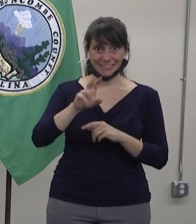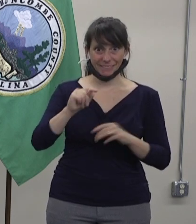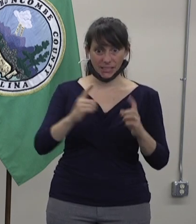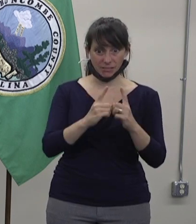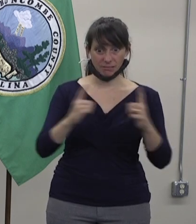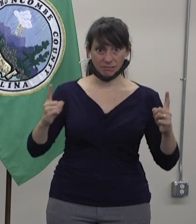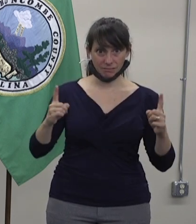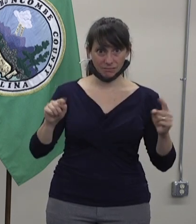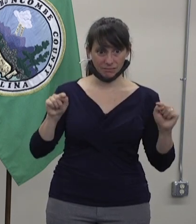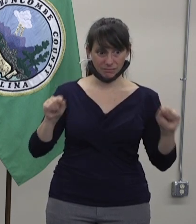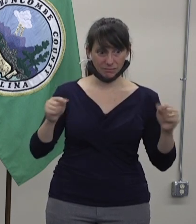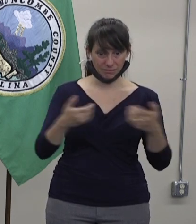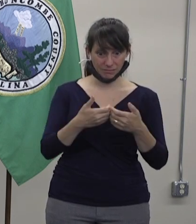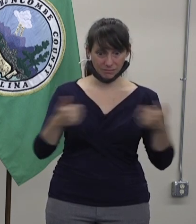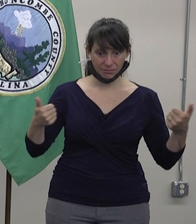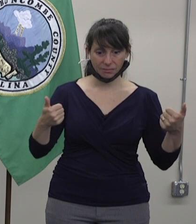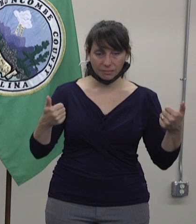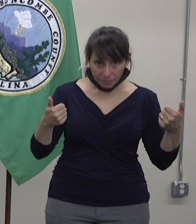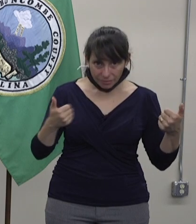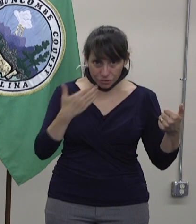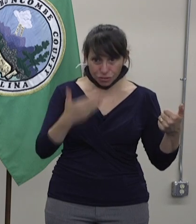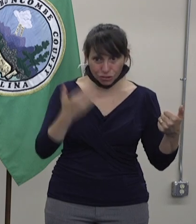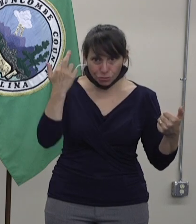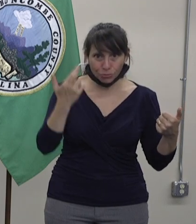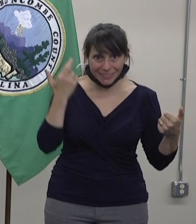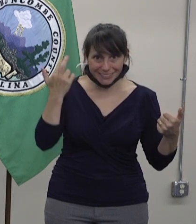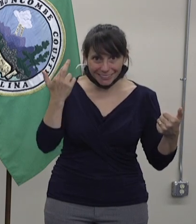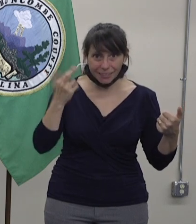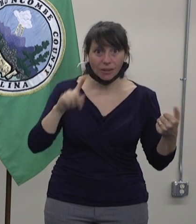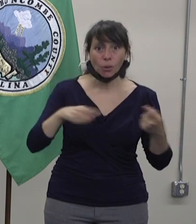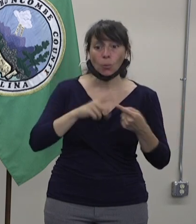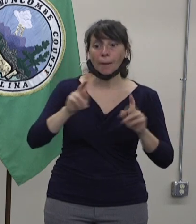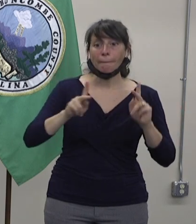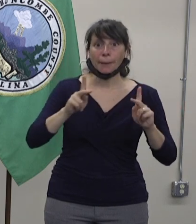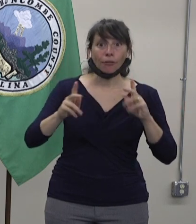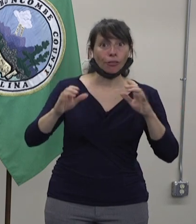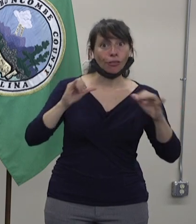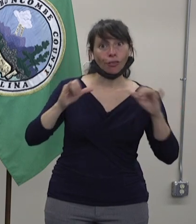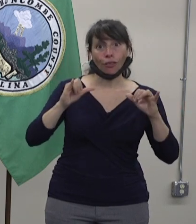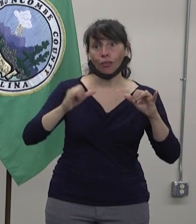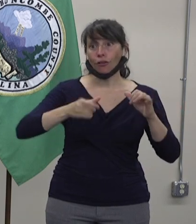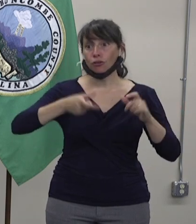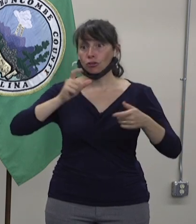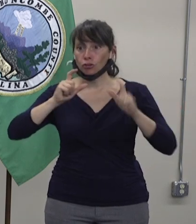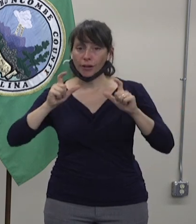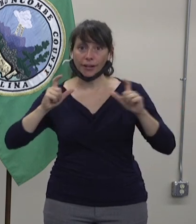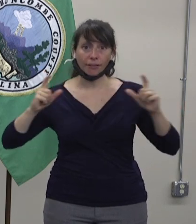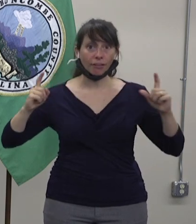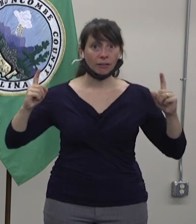crystal clear that as people drink, physical distancing behaviors break down.